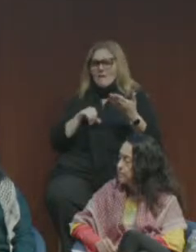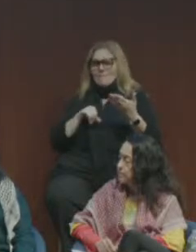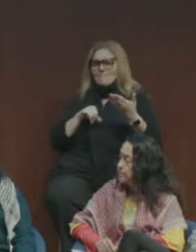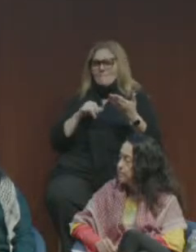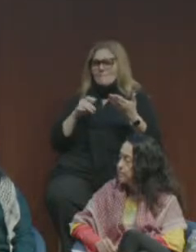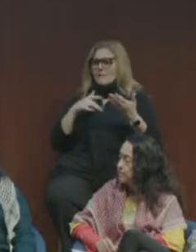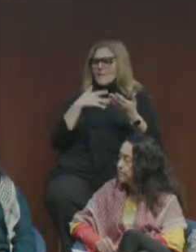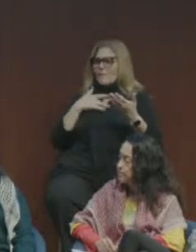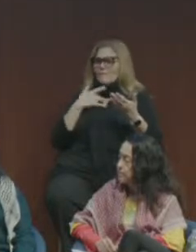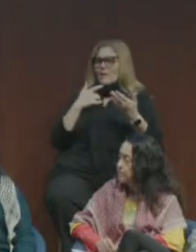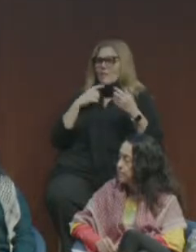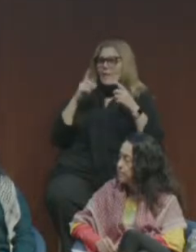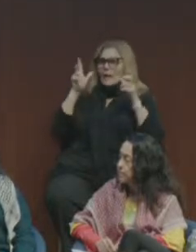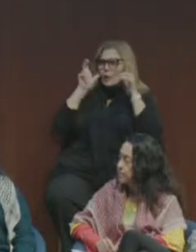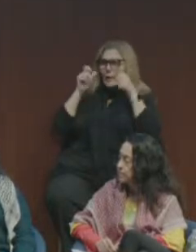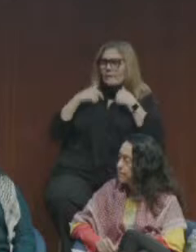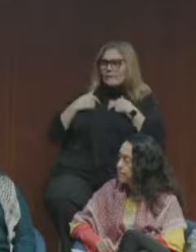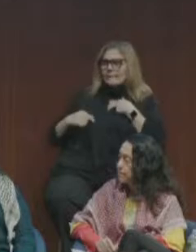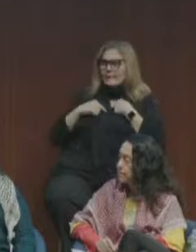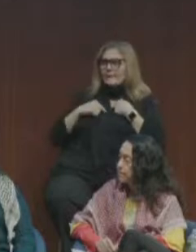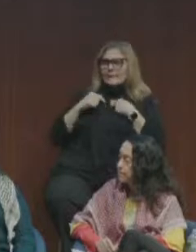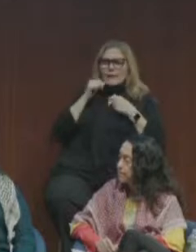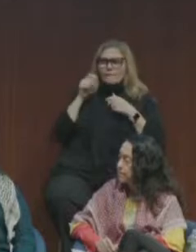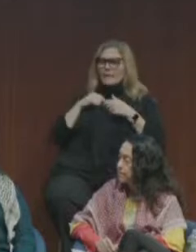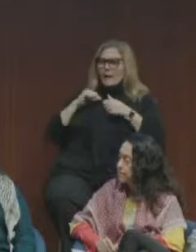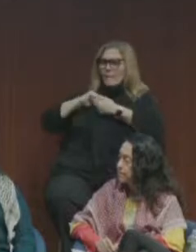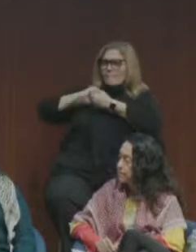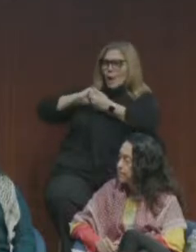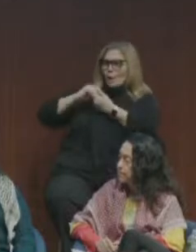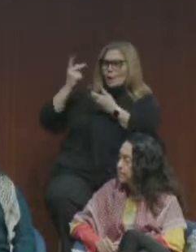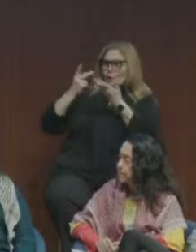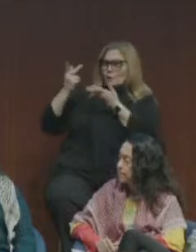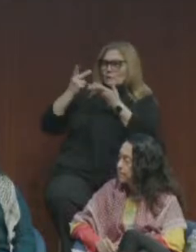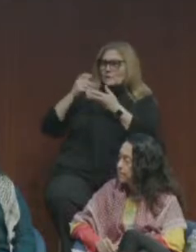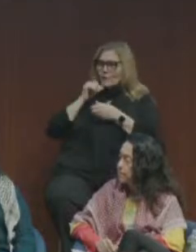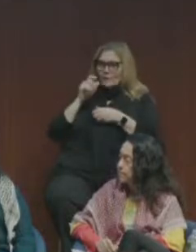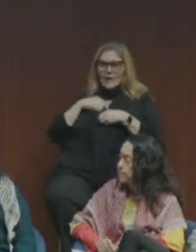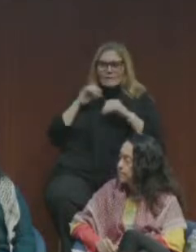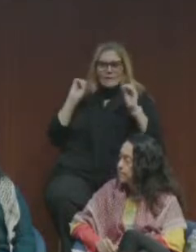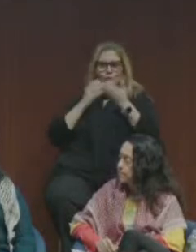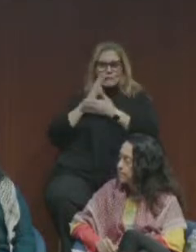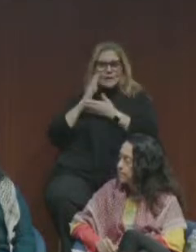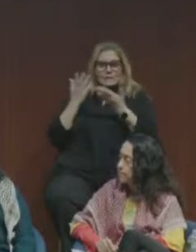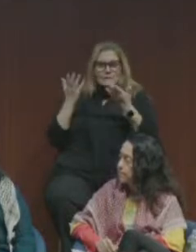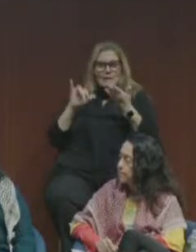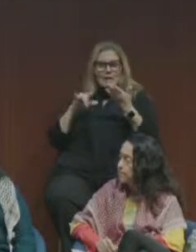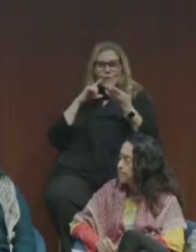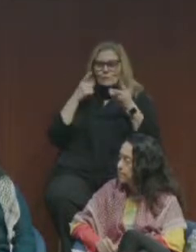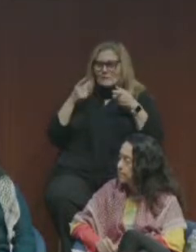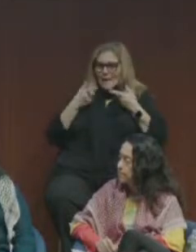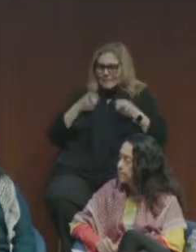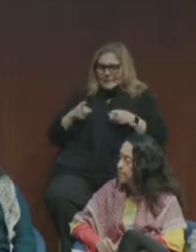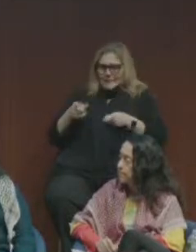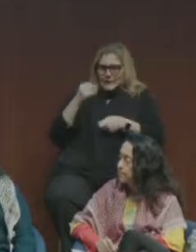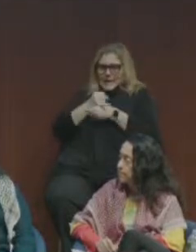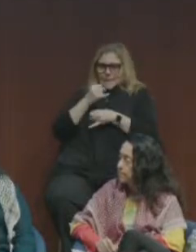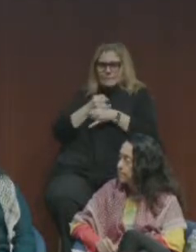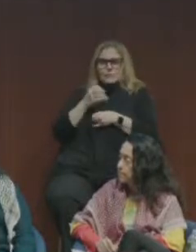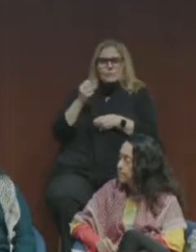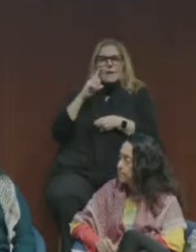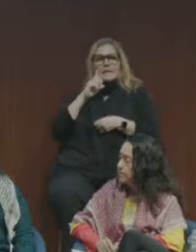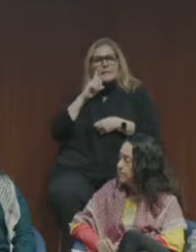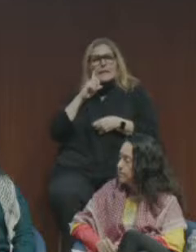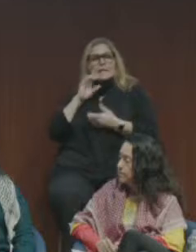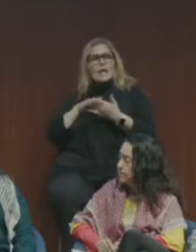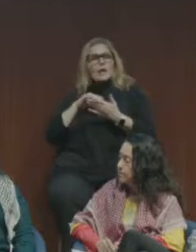feel that they have a voice. They don't feel that they are partners or even advocates to their lives on campus. And I think we learned